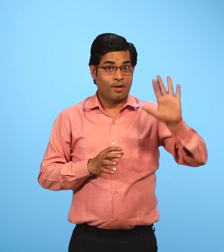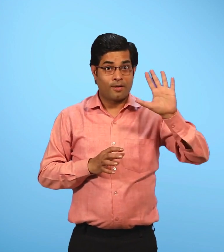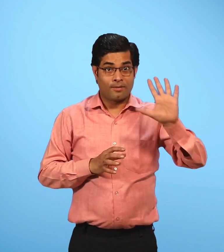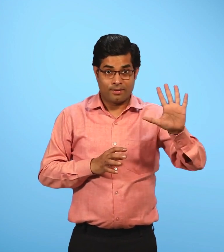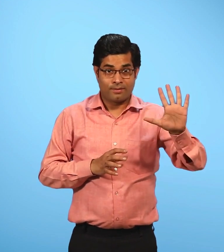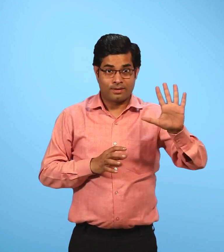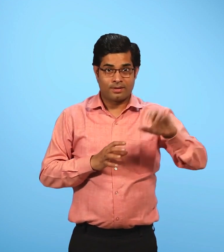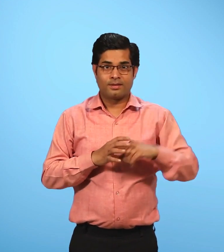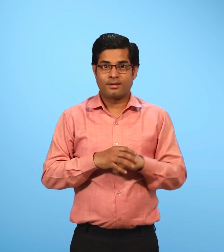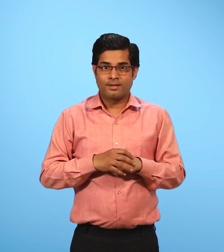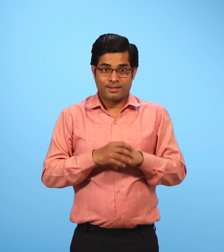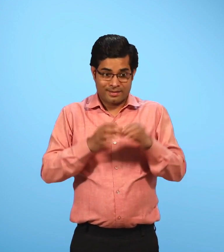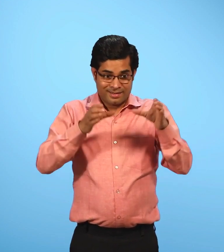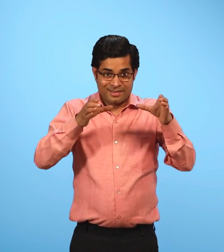Use the following clues.